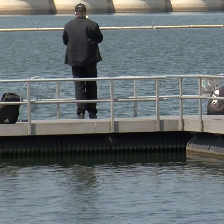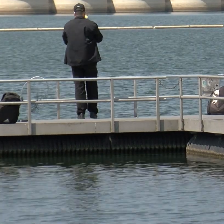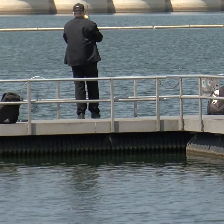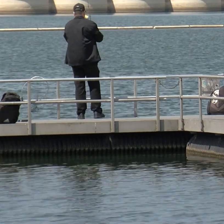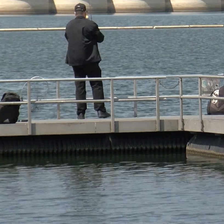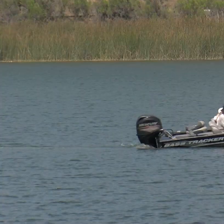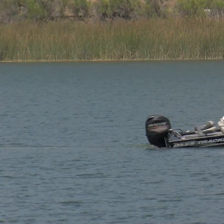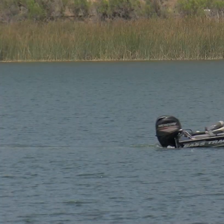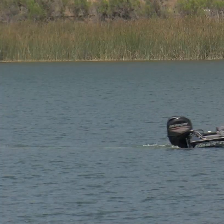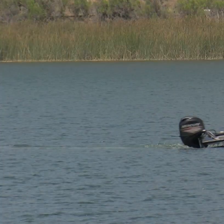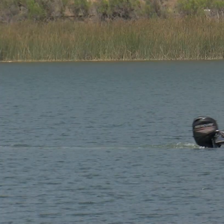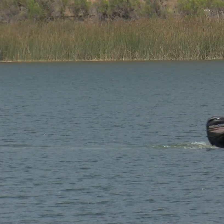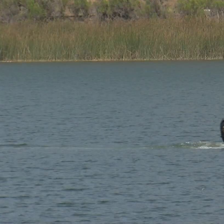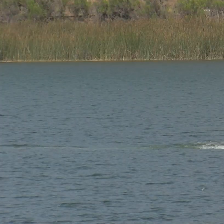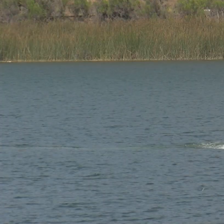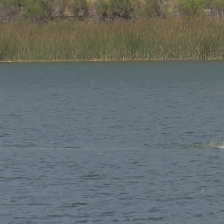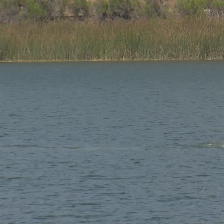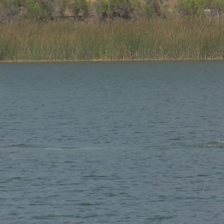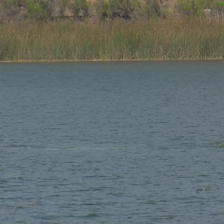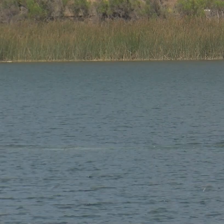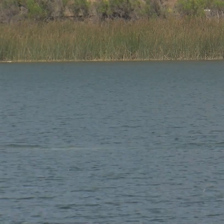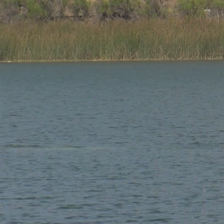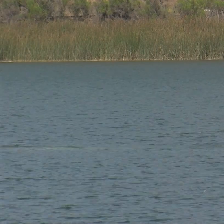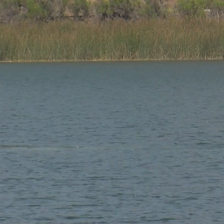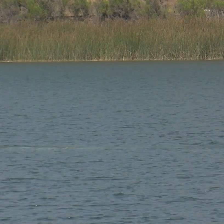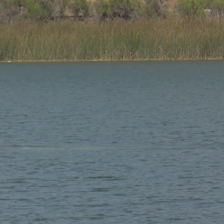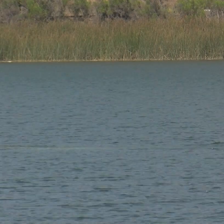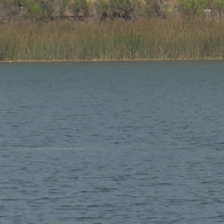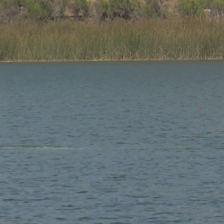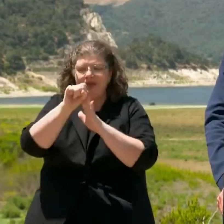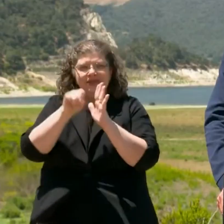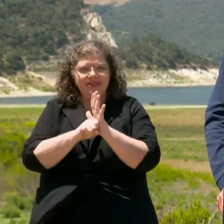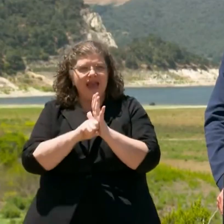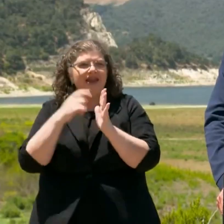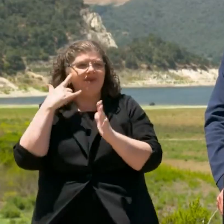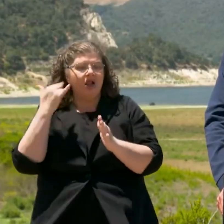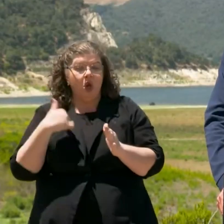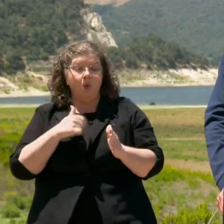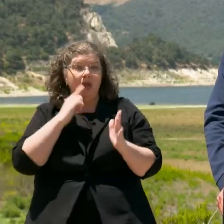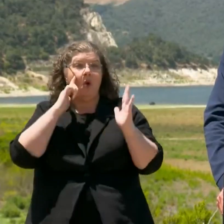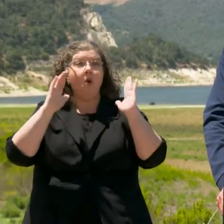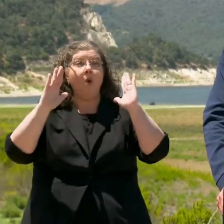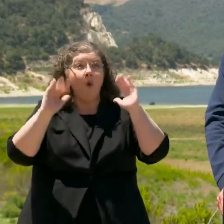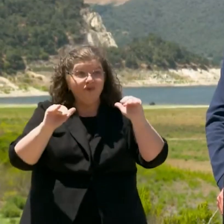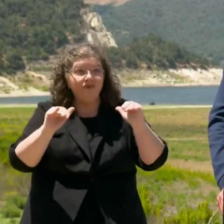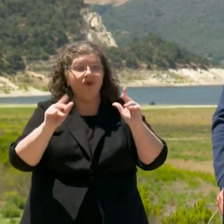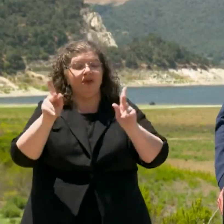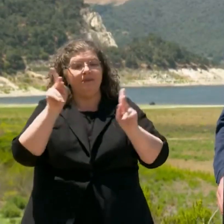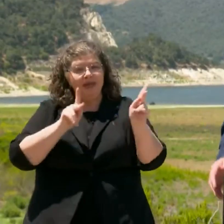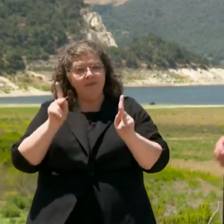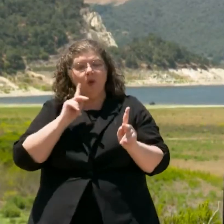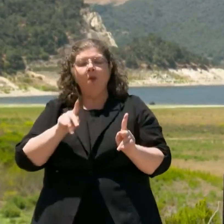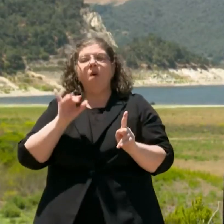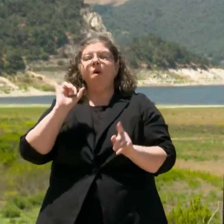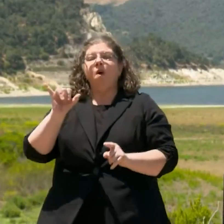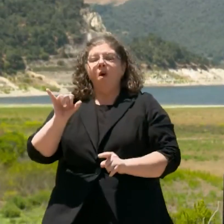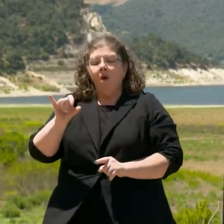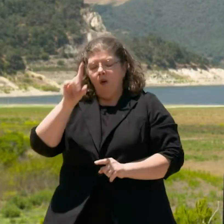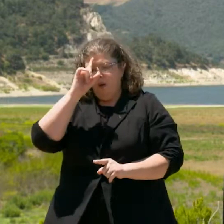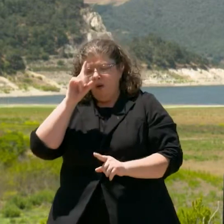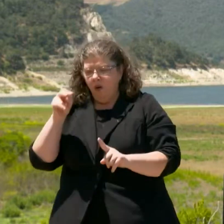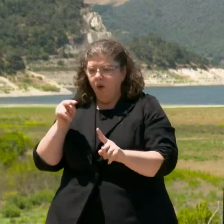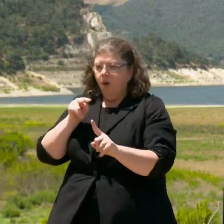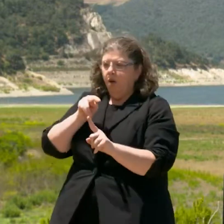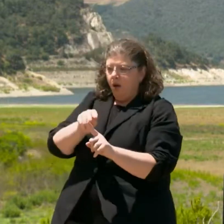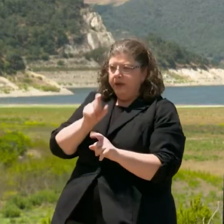voluntarily reduce their water use by 15%. We're hopeful that people will take that mindset that we brought